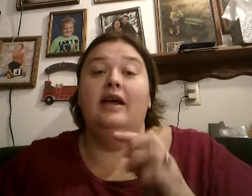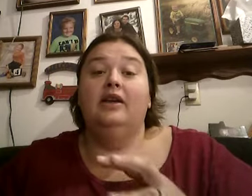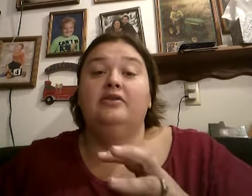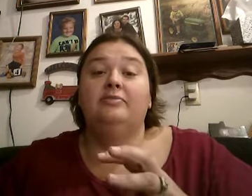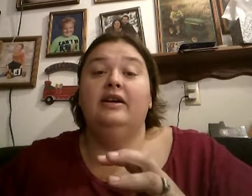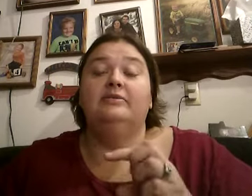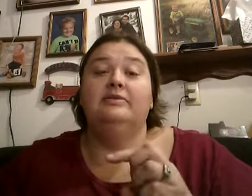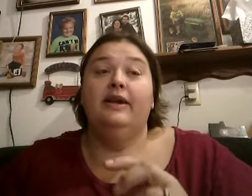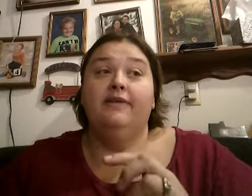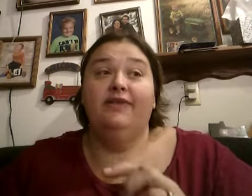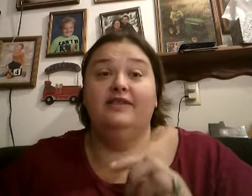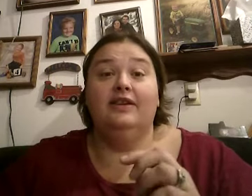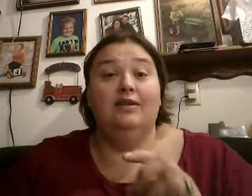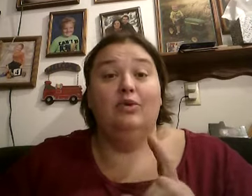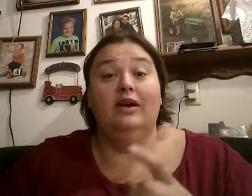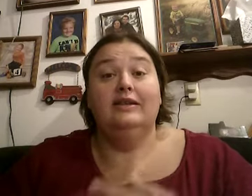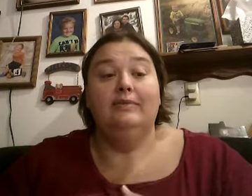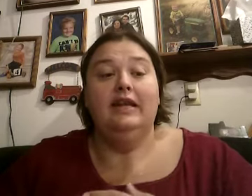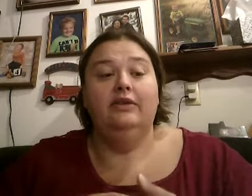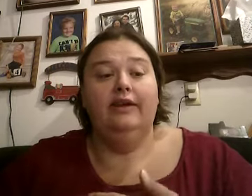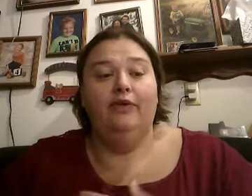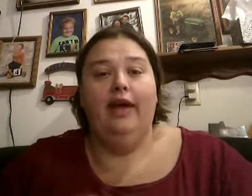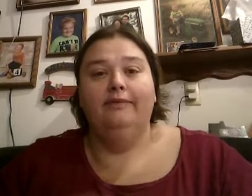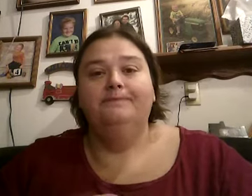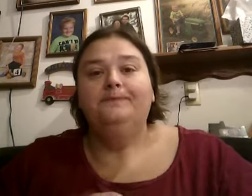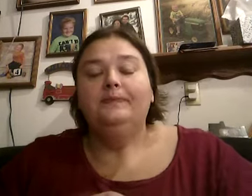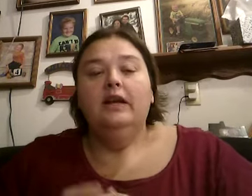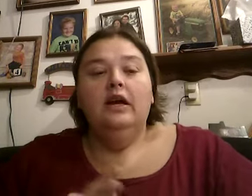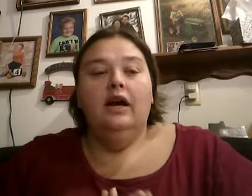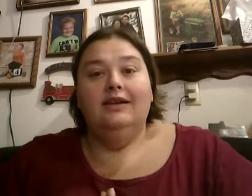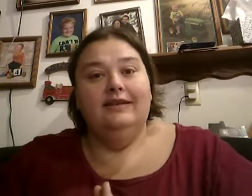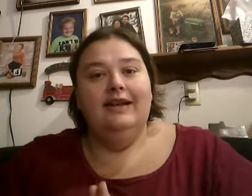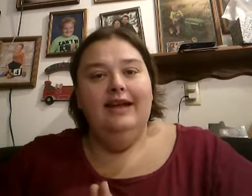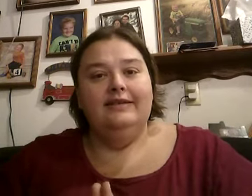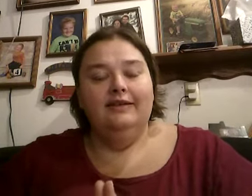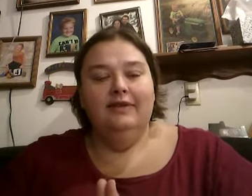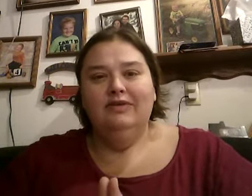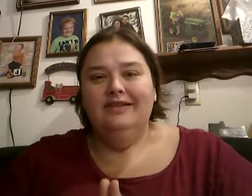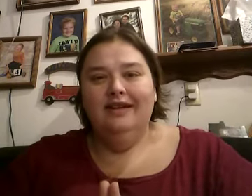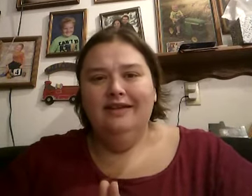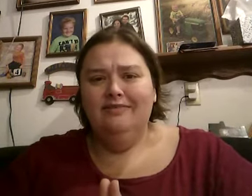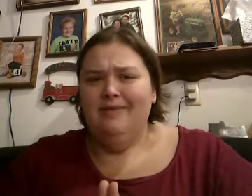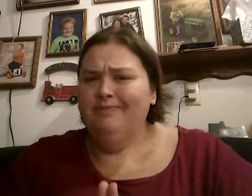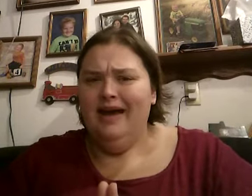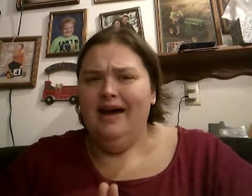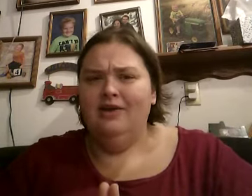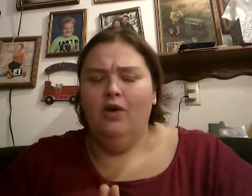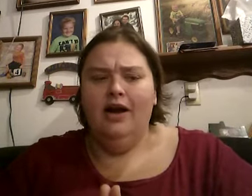going to use my husband's money for this anymore because I'm getting yelled at for that. Because I didn't ask. That was not nice of me. Bad wife.